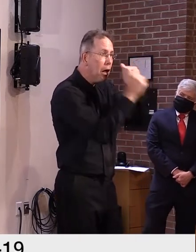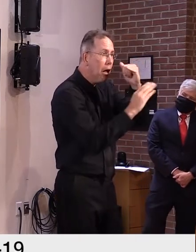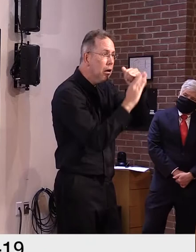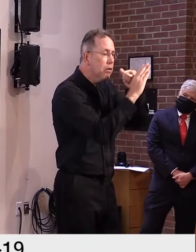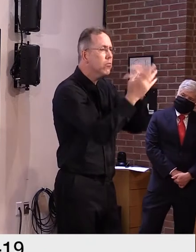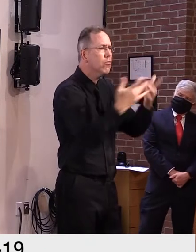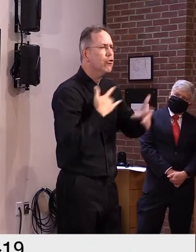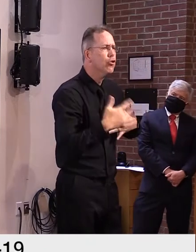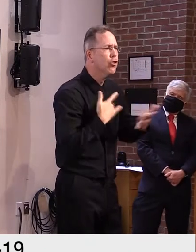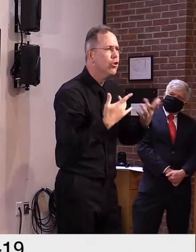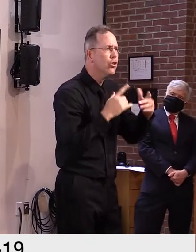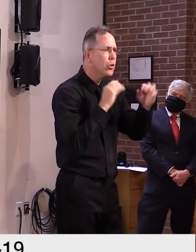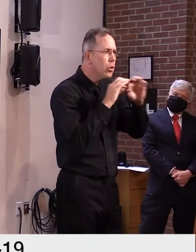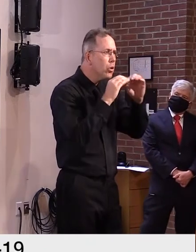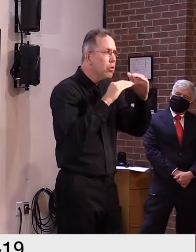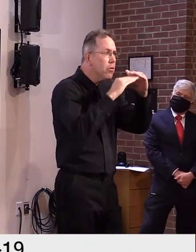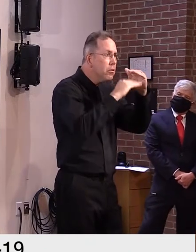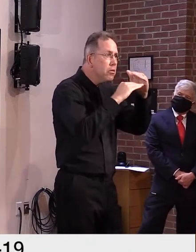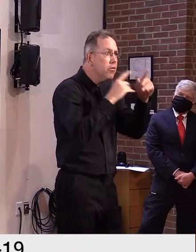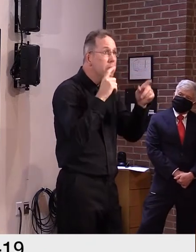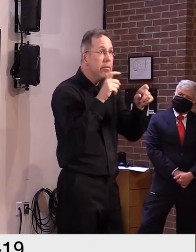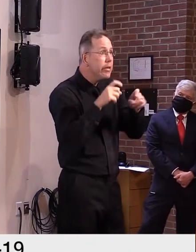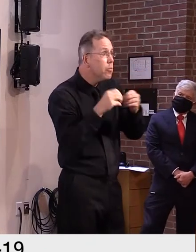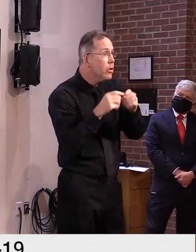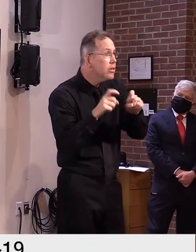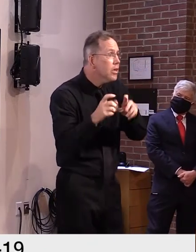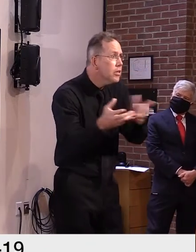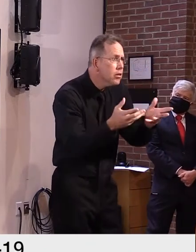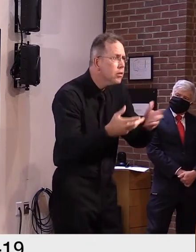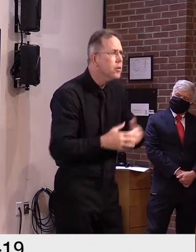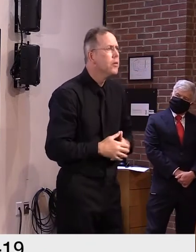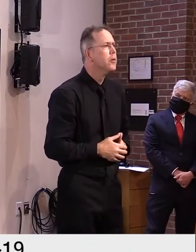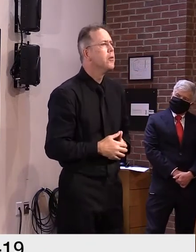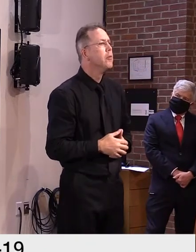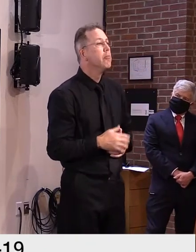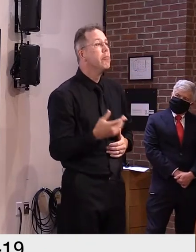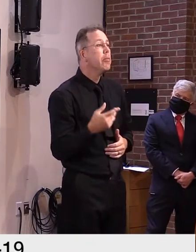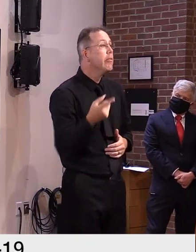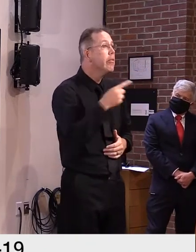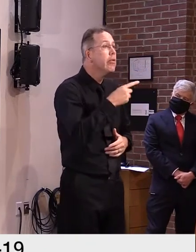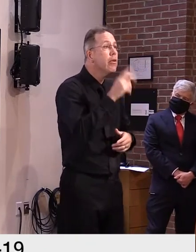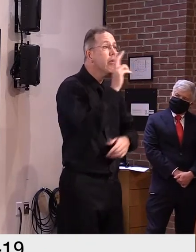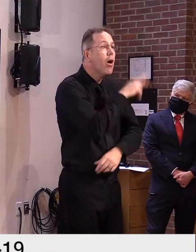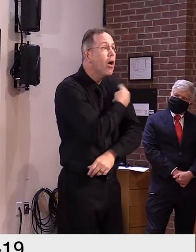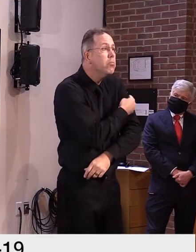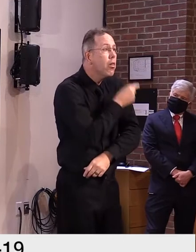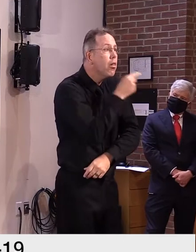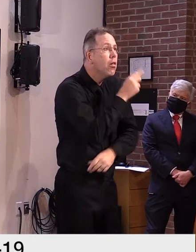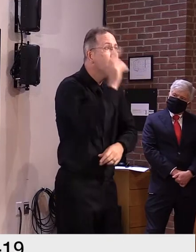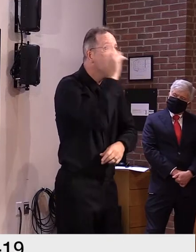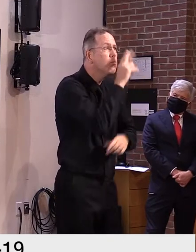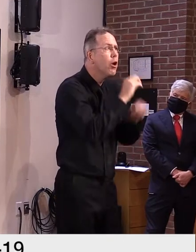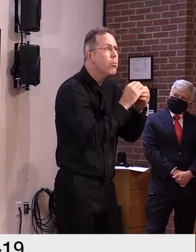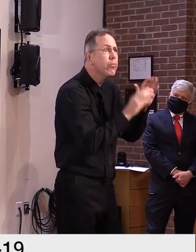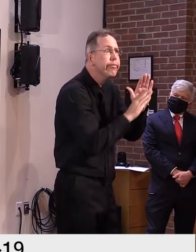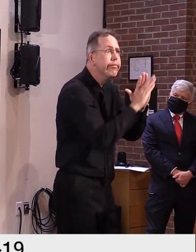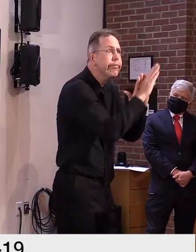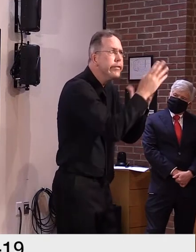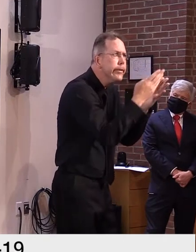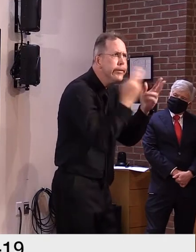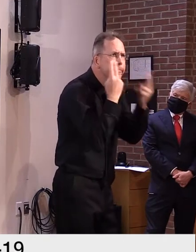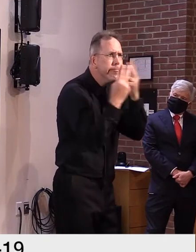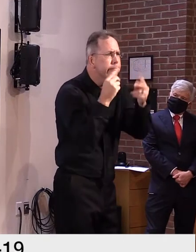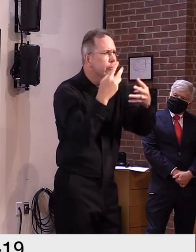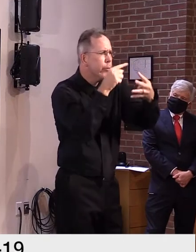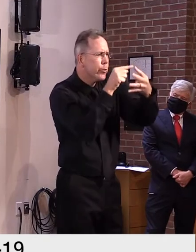rate of our tests, whether it has to do with hospitalizations and aspects of the healthcare system, or whether it has to do